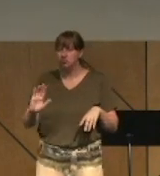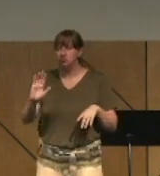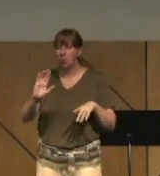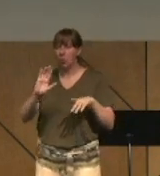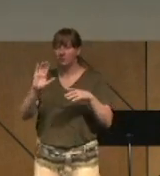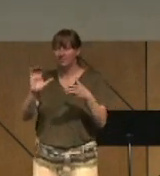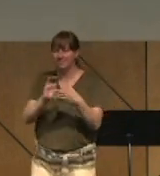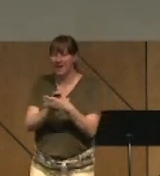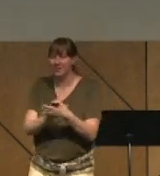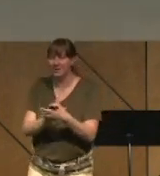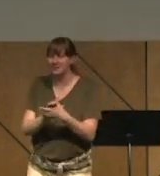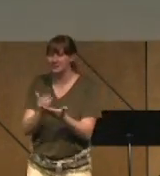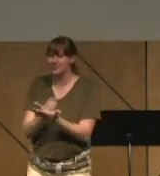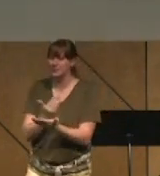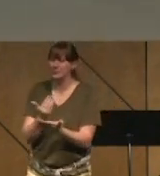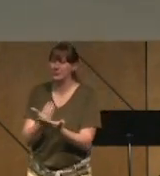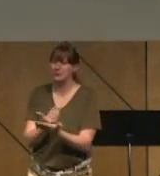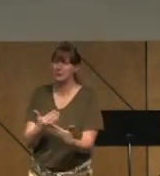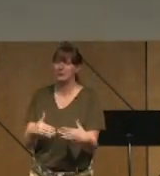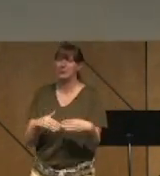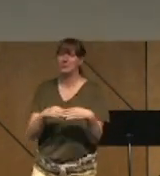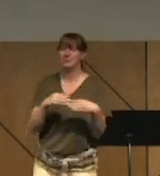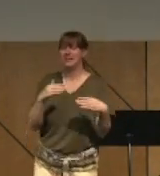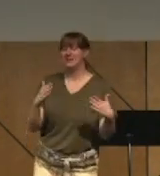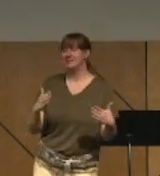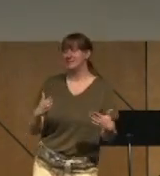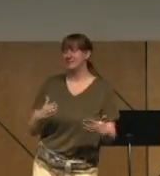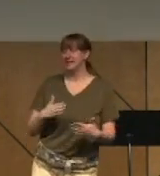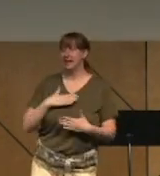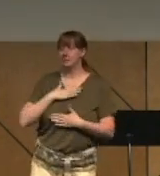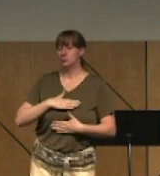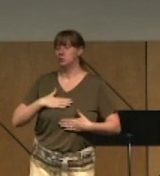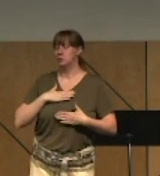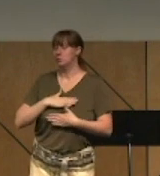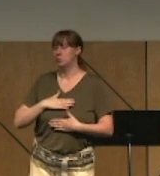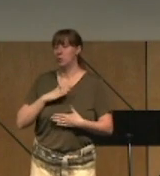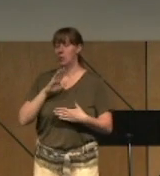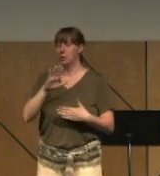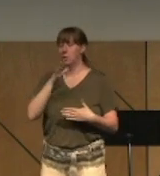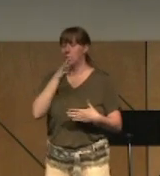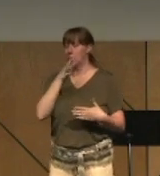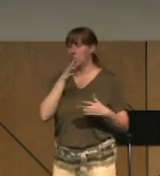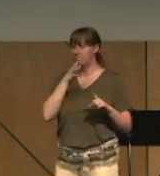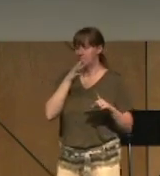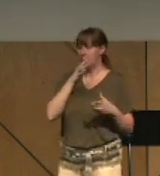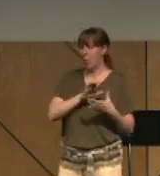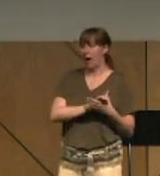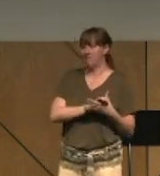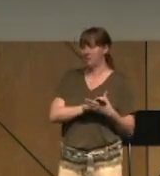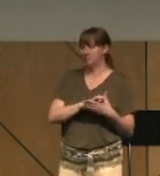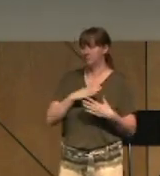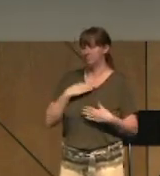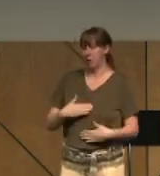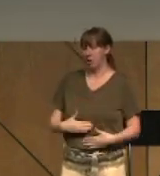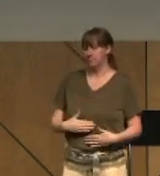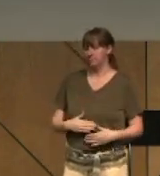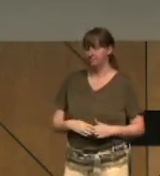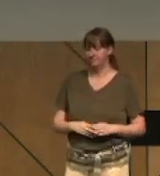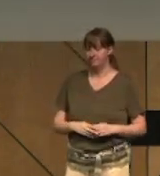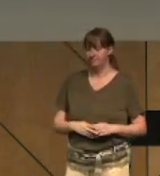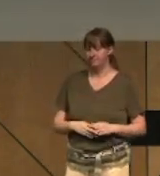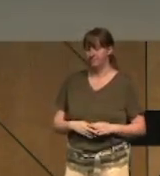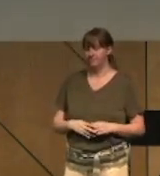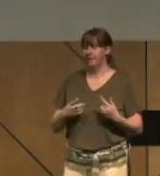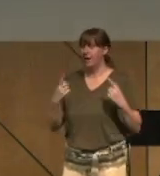honeymoon, let your wife's body be your drink of delight. When your marriage is difficult